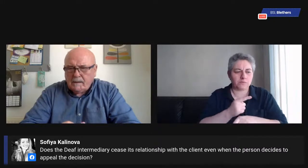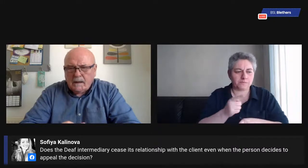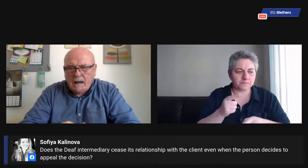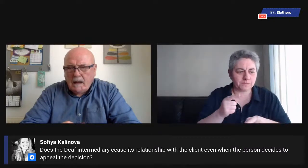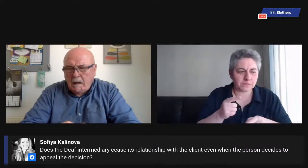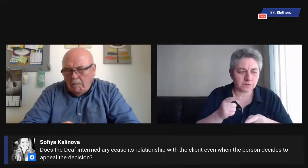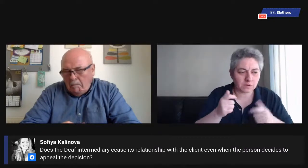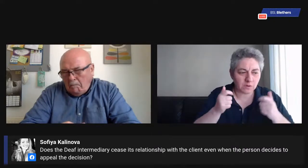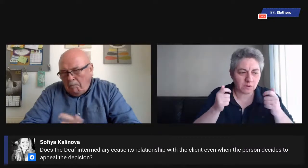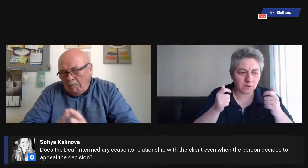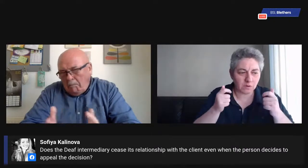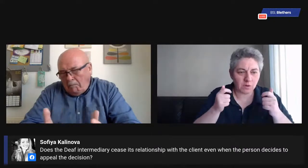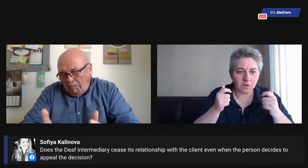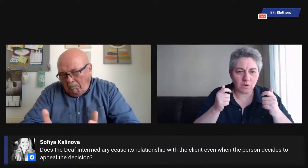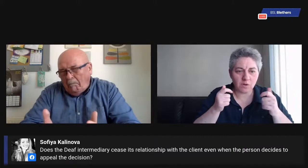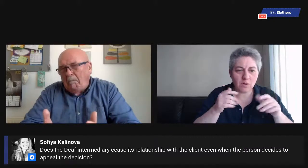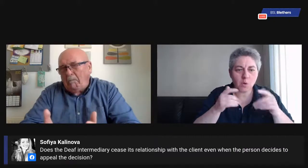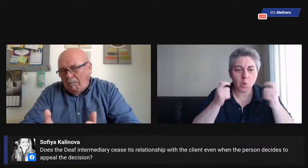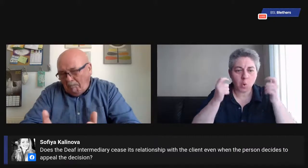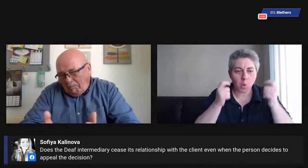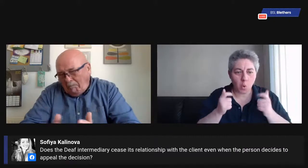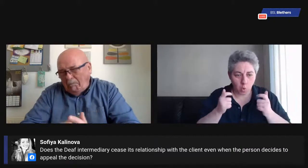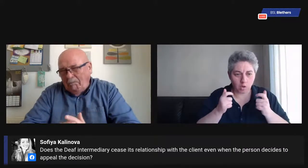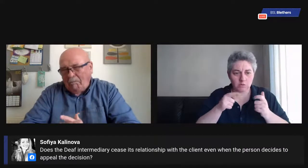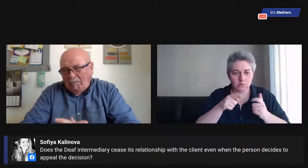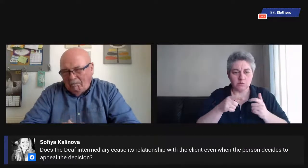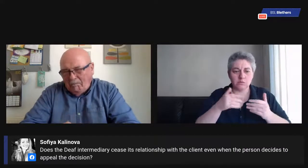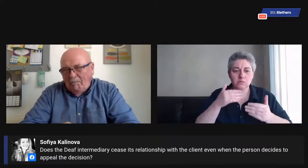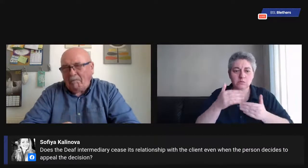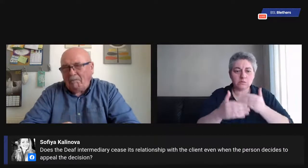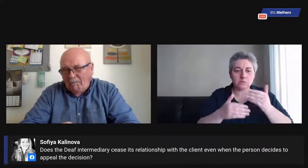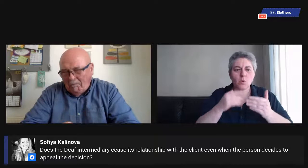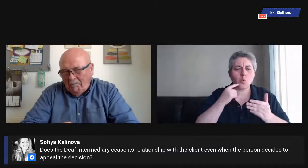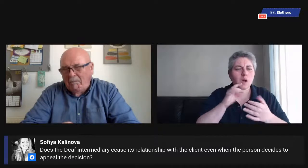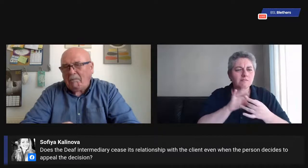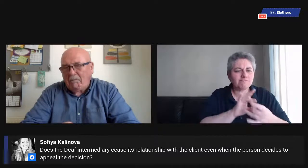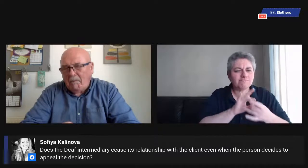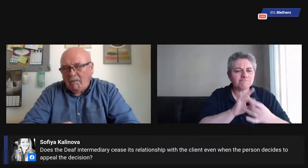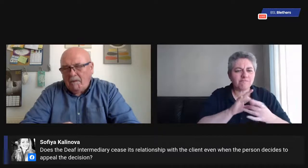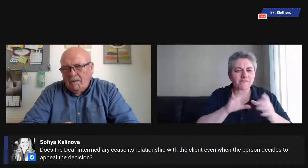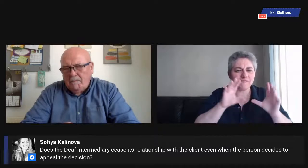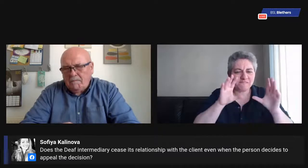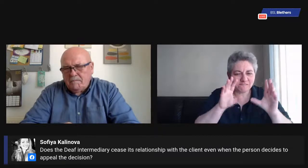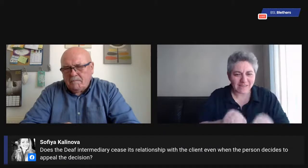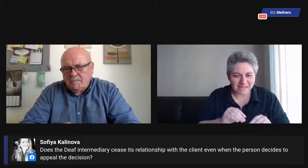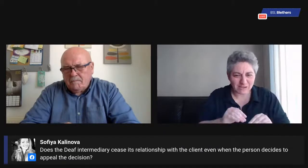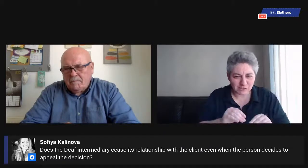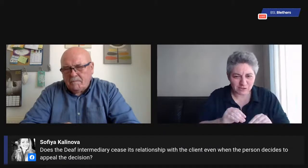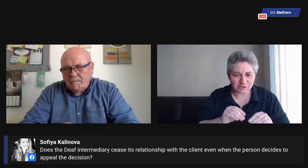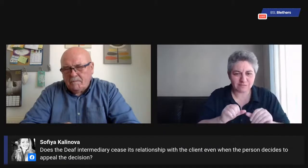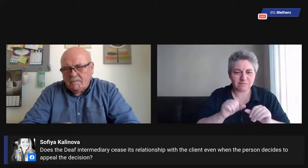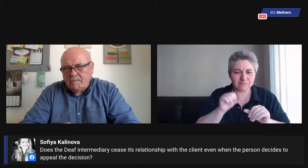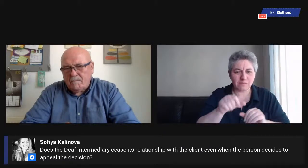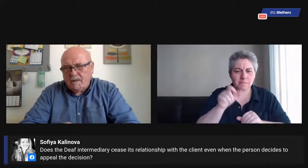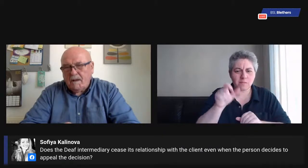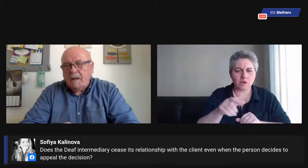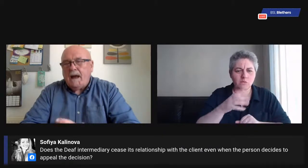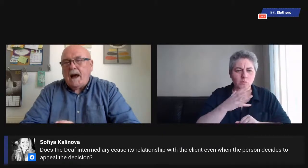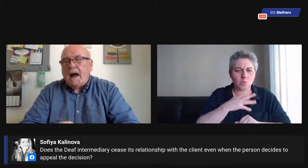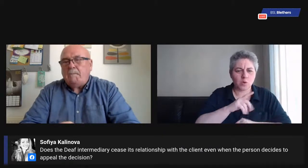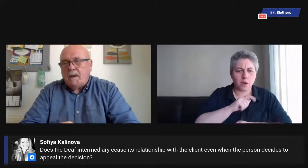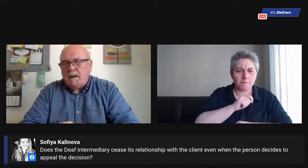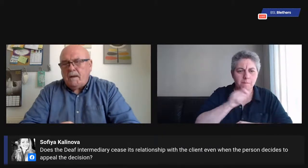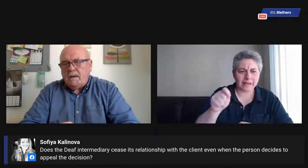its relationship when even when the client decides to appeal the decision?